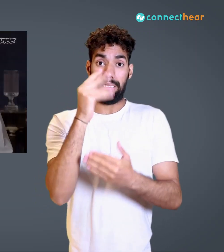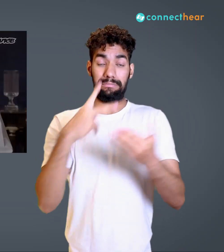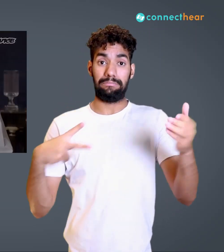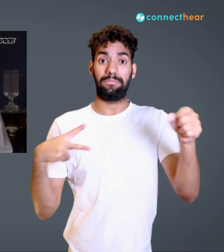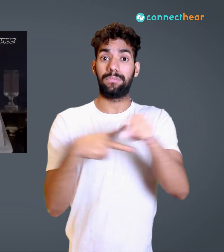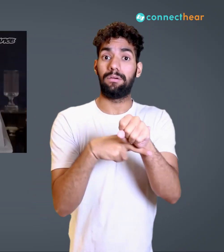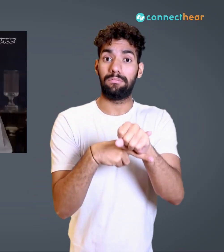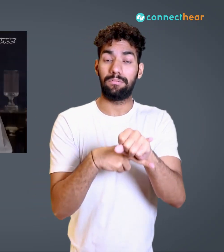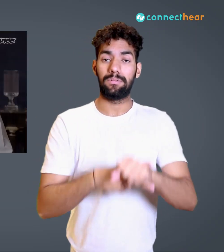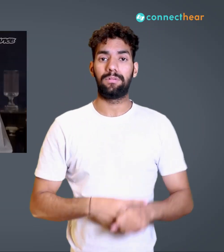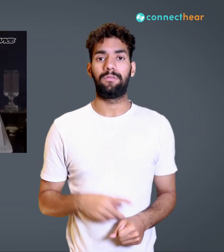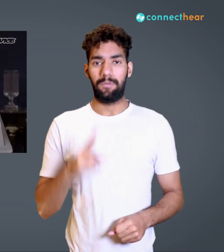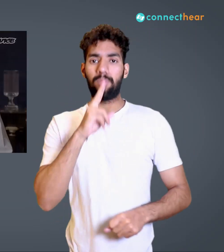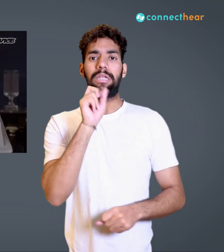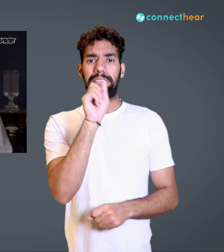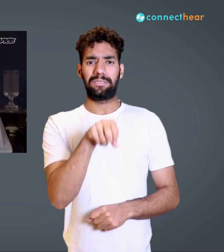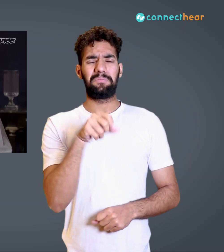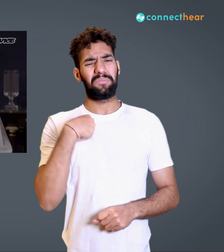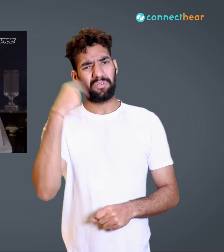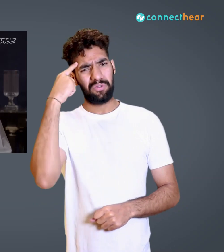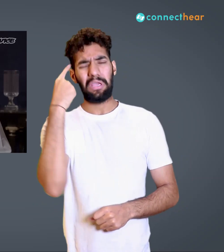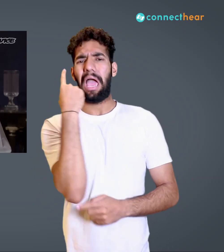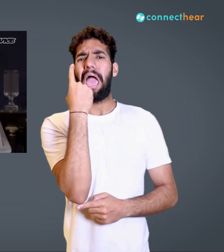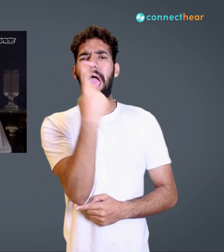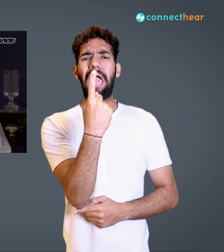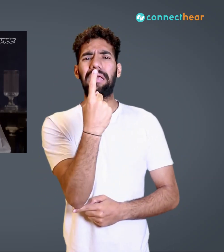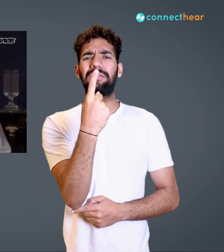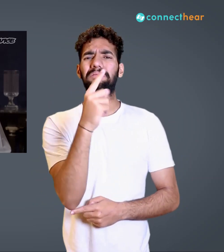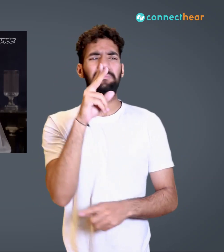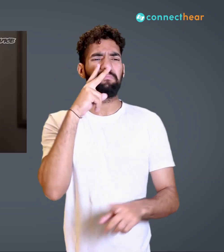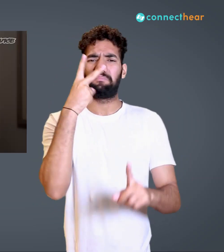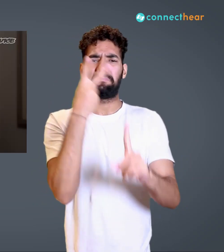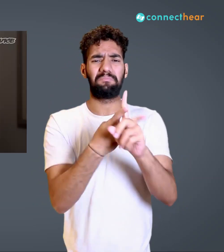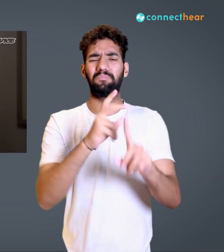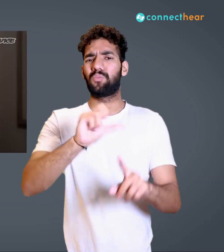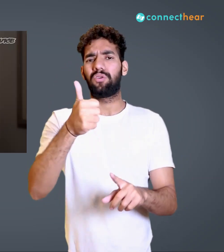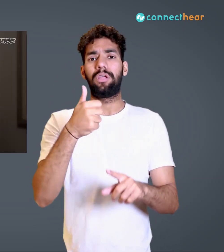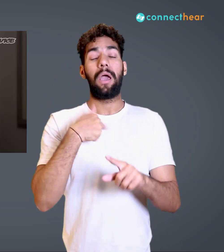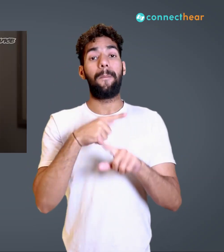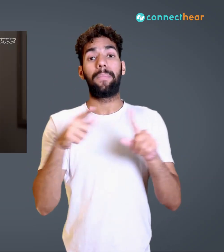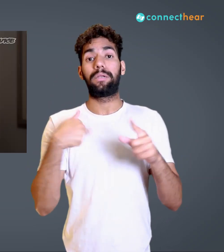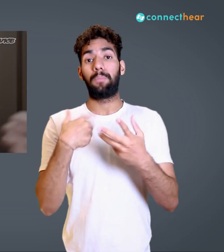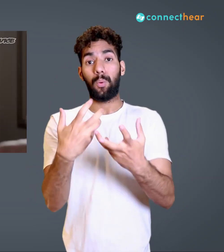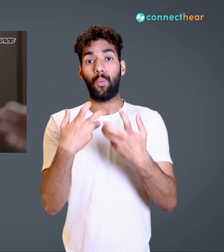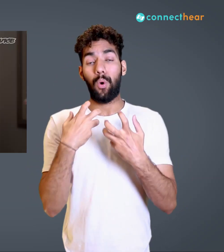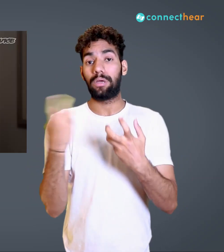The corruption cases against me, there's just one, what they're saying, when you get